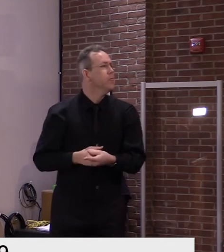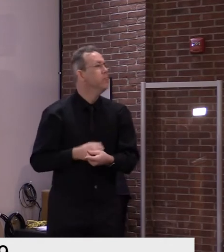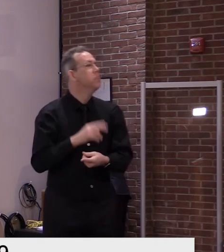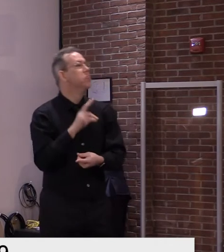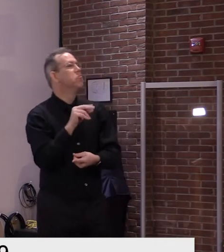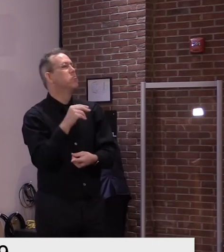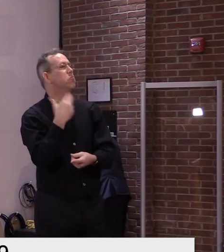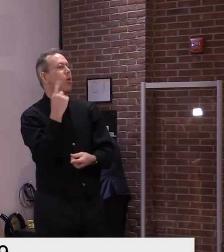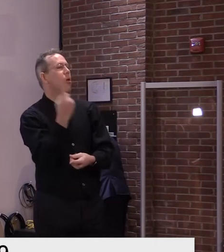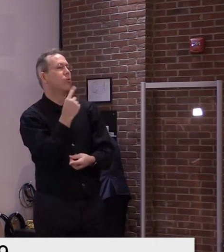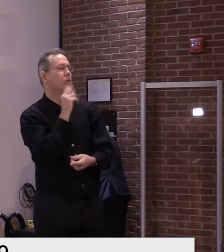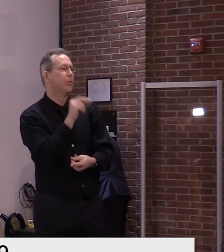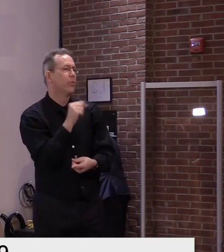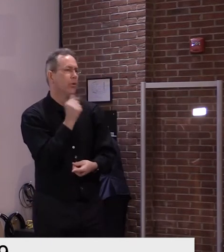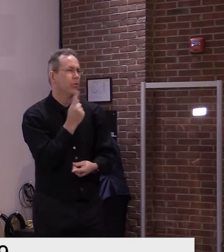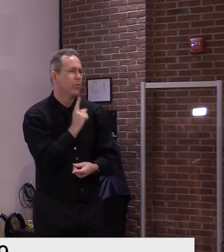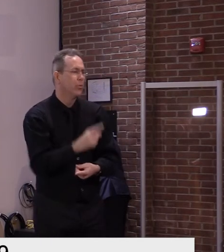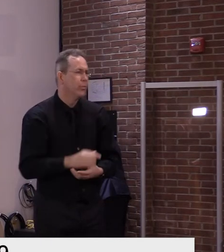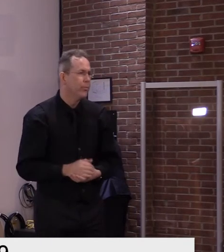Thank you.